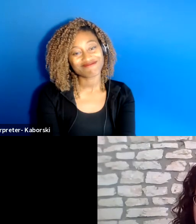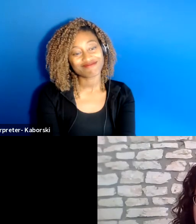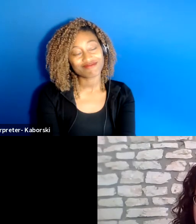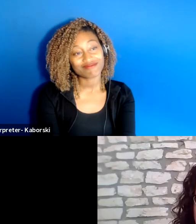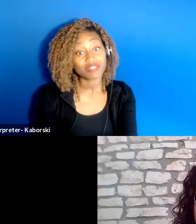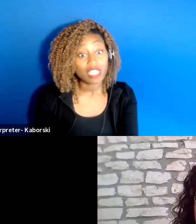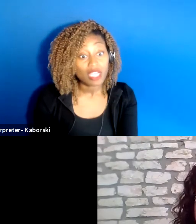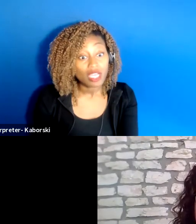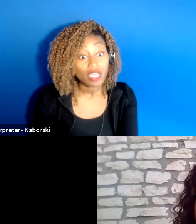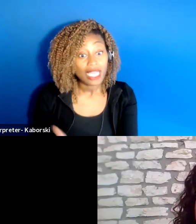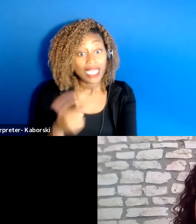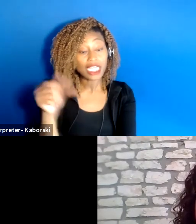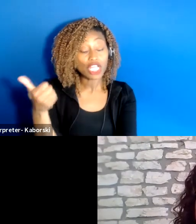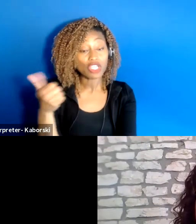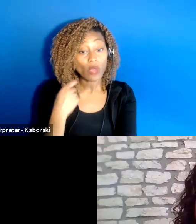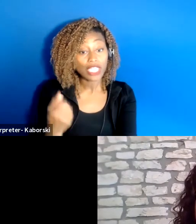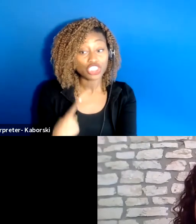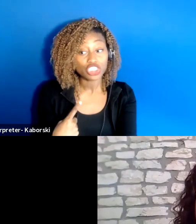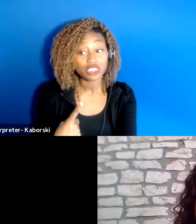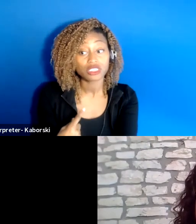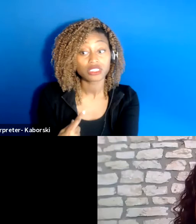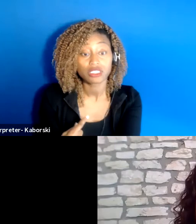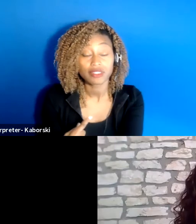Do we have any questions?